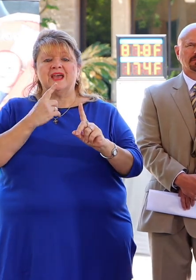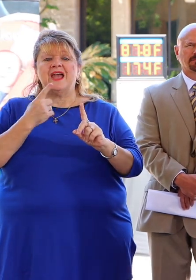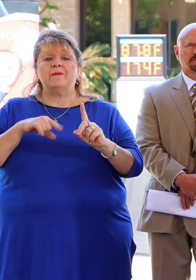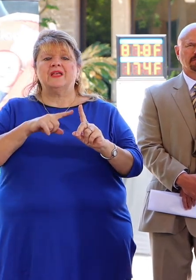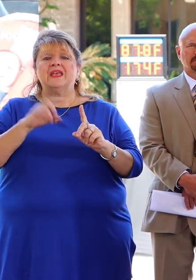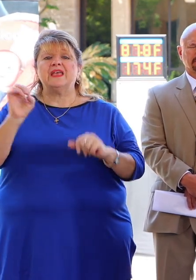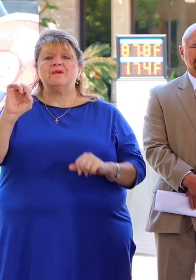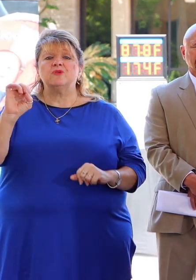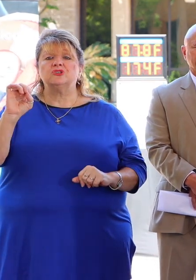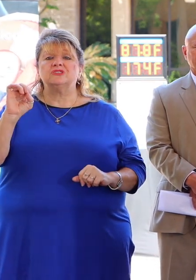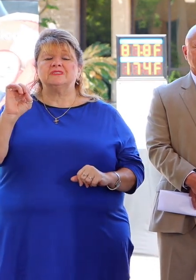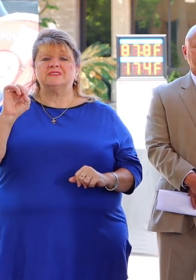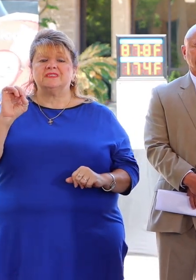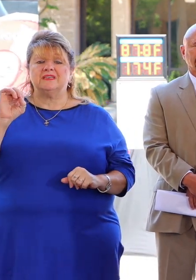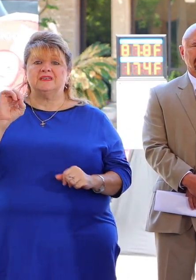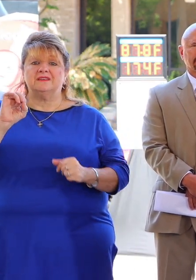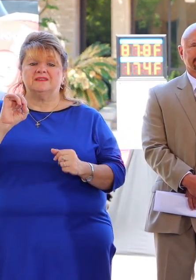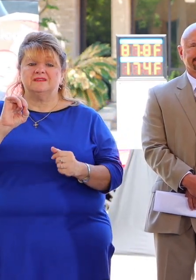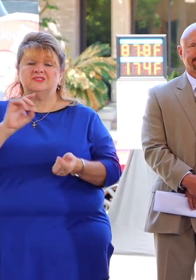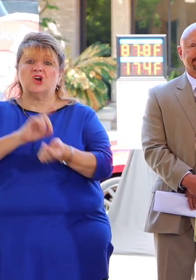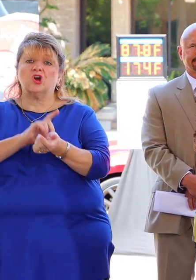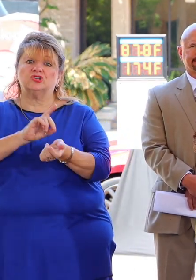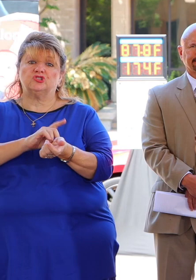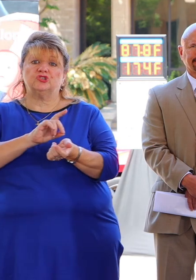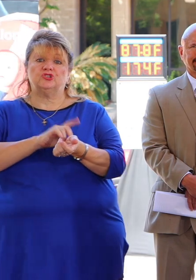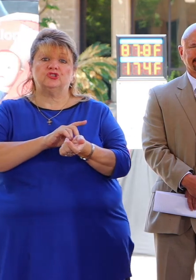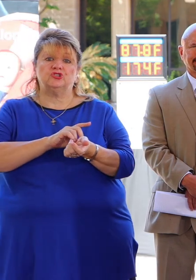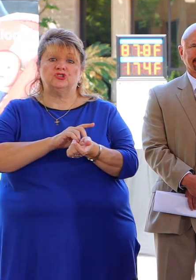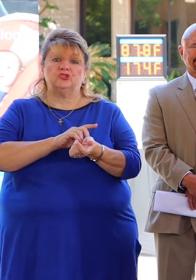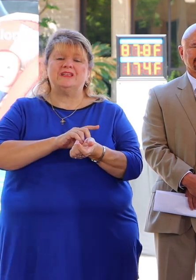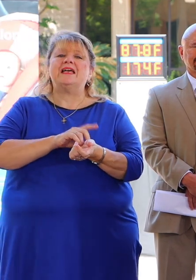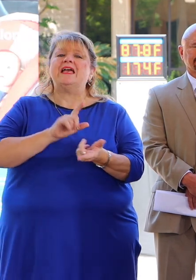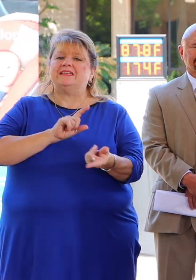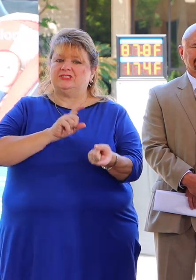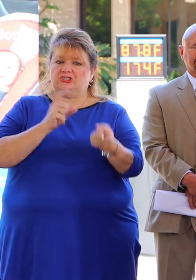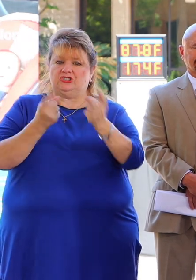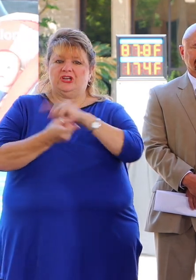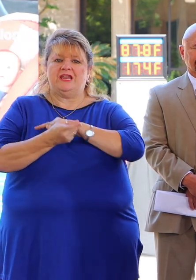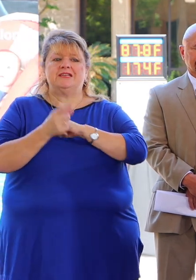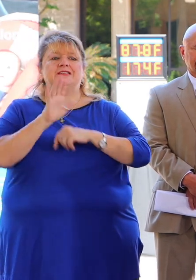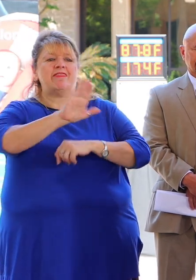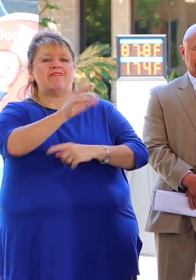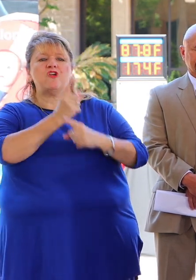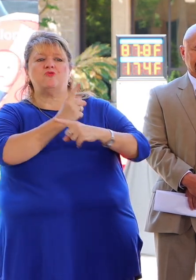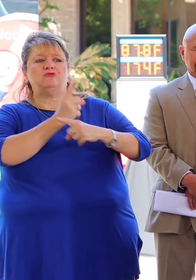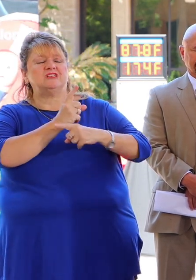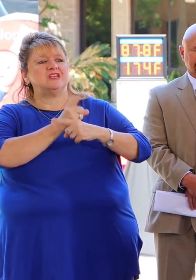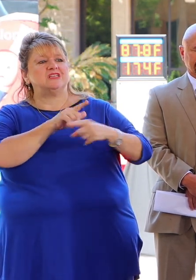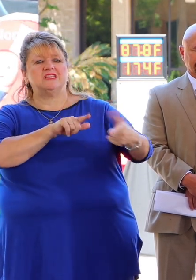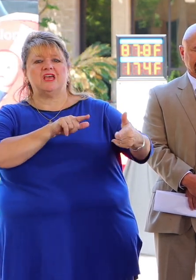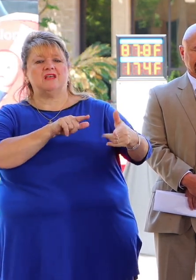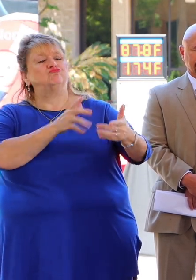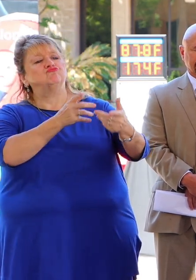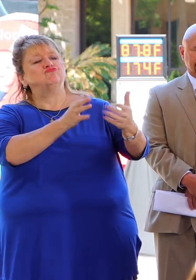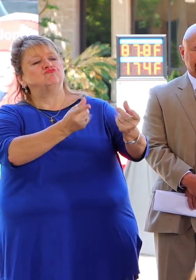had encountered was an emergency physician who had that very change in routine in Kansas City and was coming forward for the first time to talk about